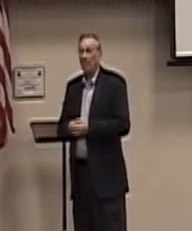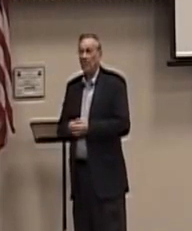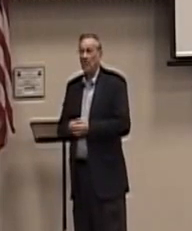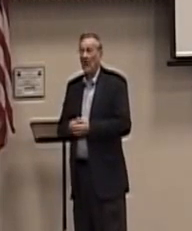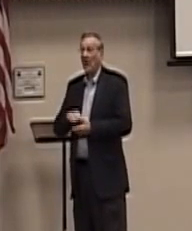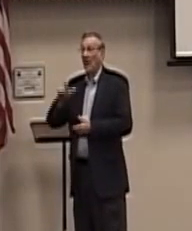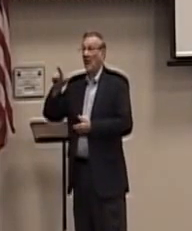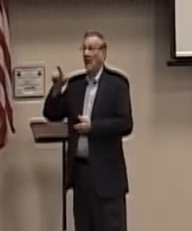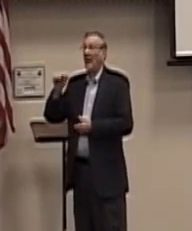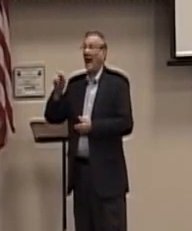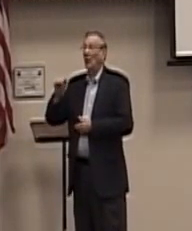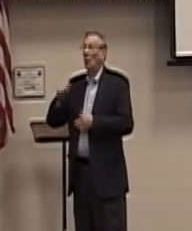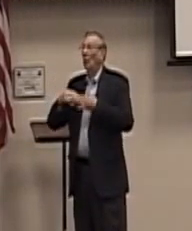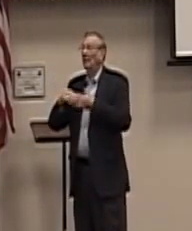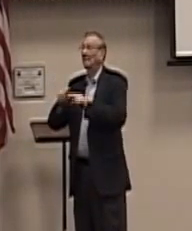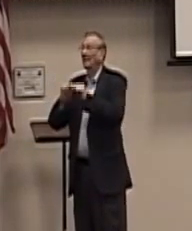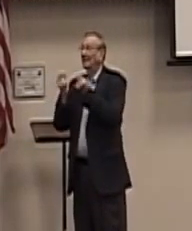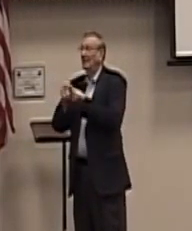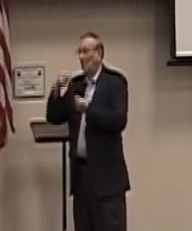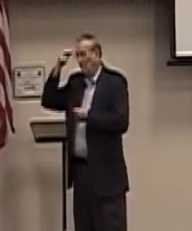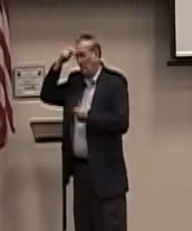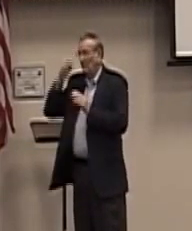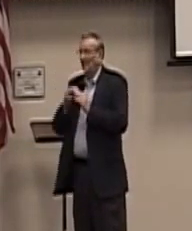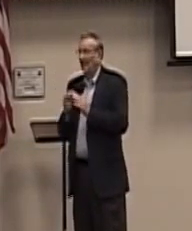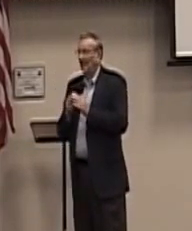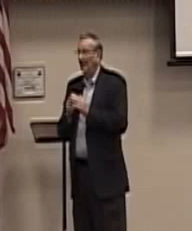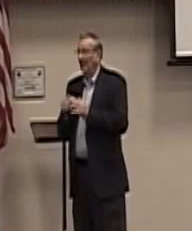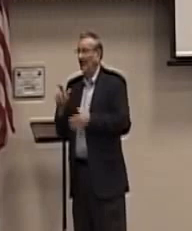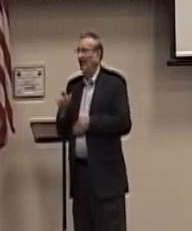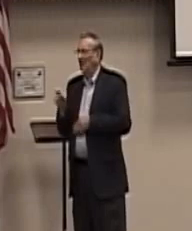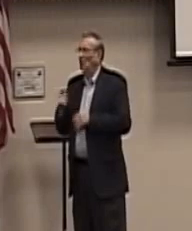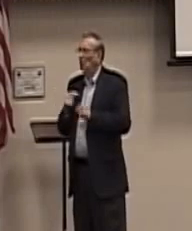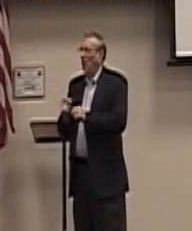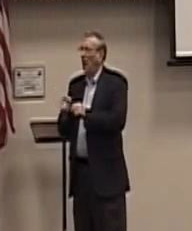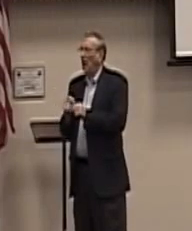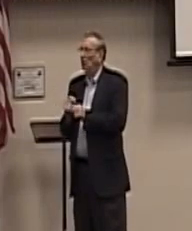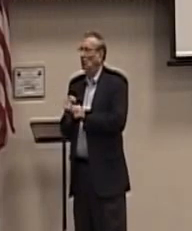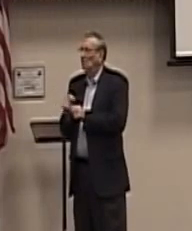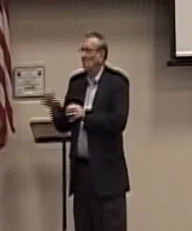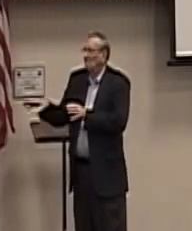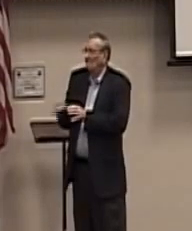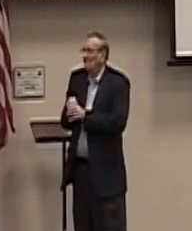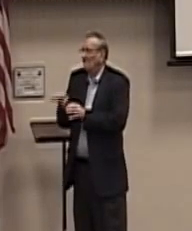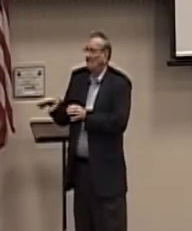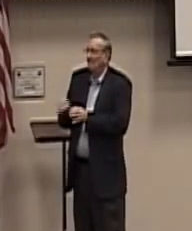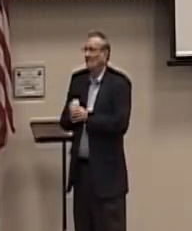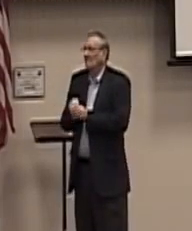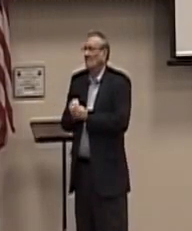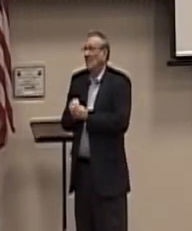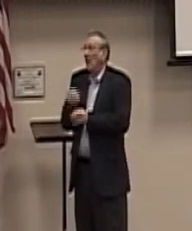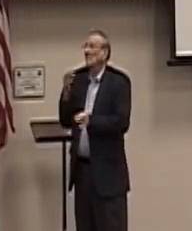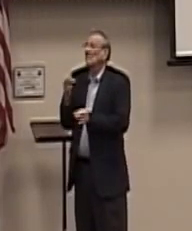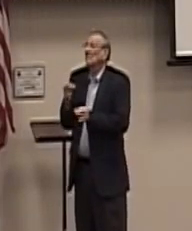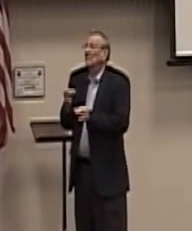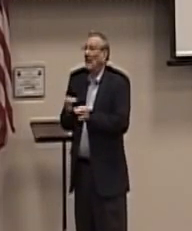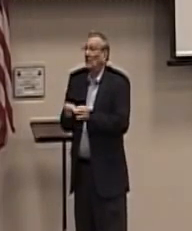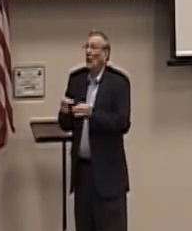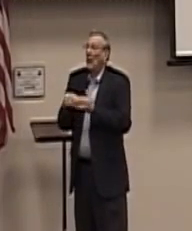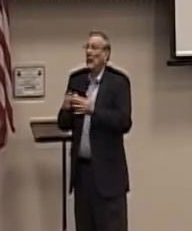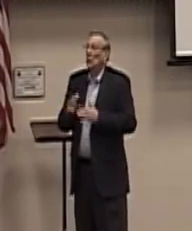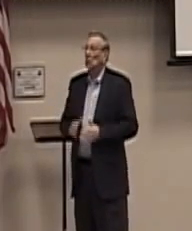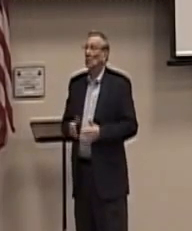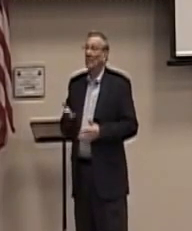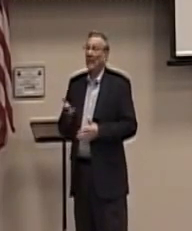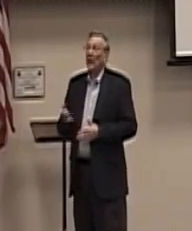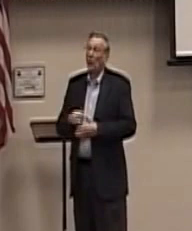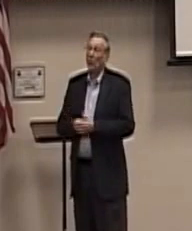Lalo leads the team there in Mexico City. This team's trying to incorporate a faithful Mexican leadership which exists